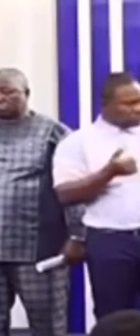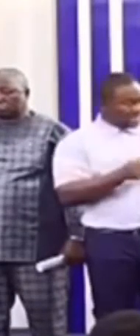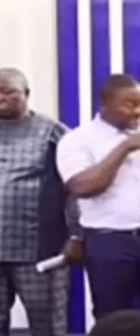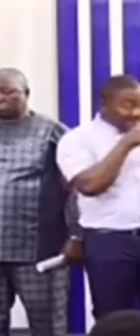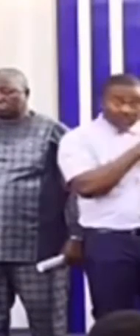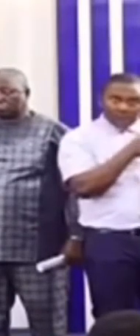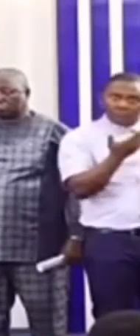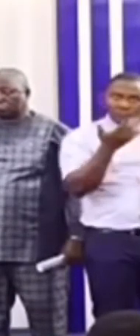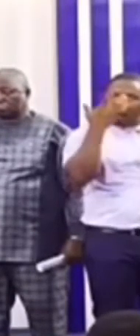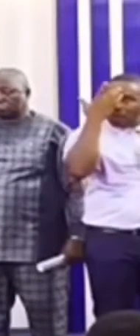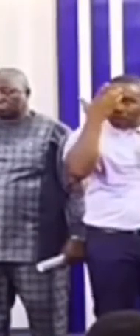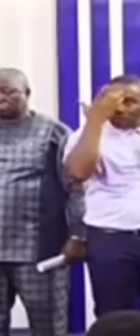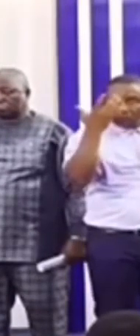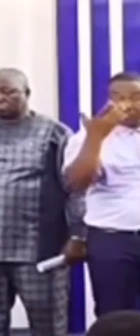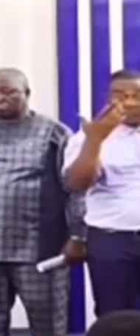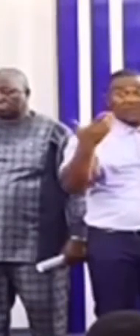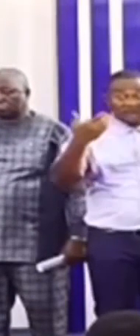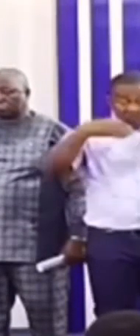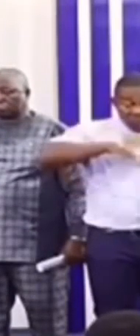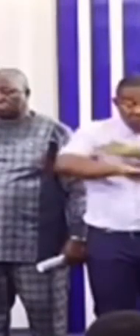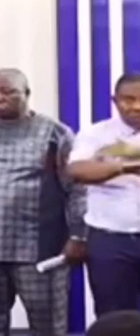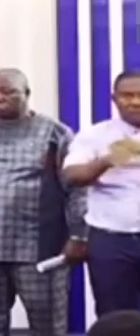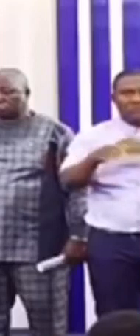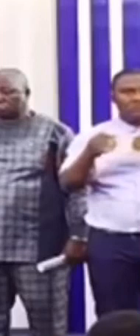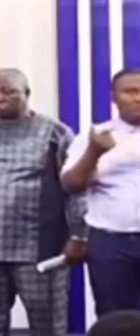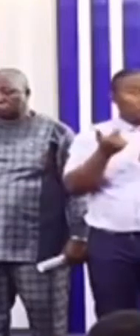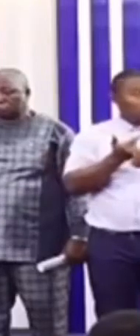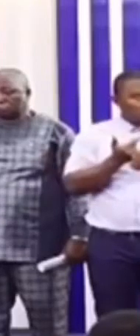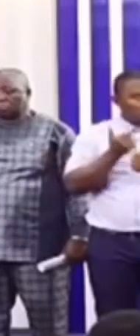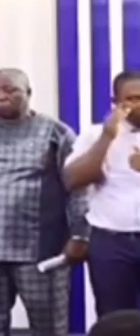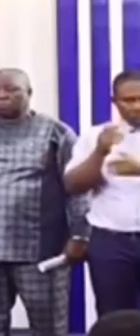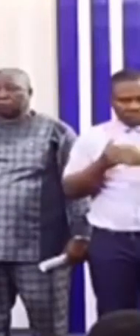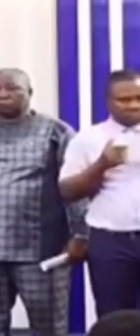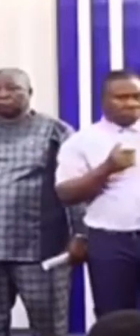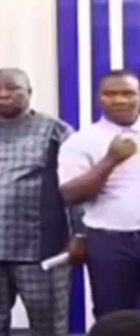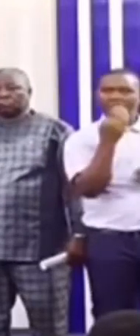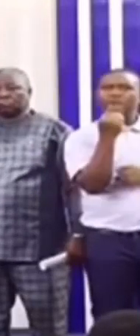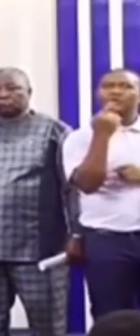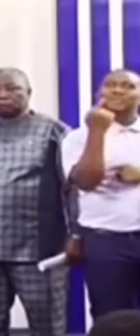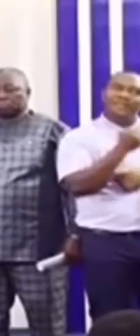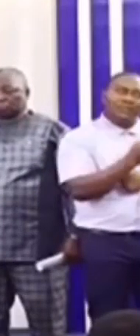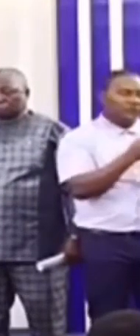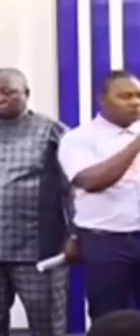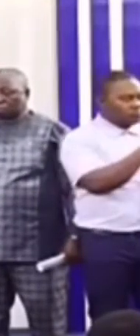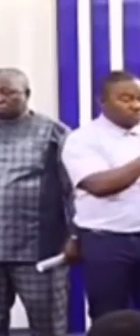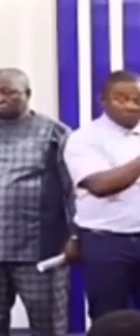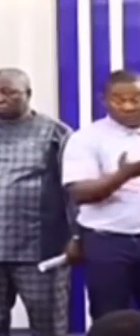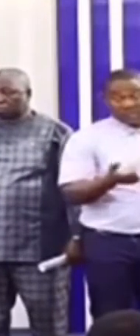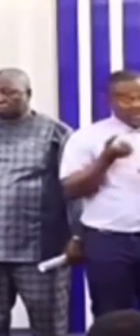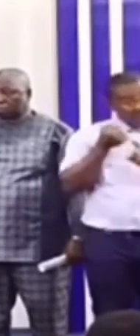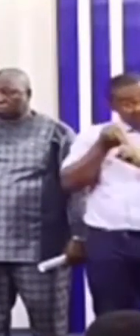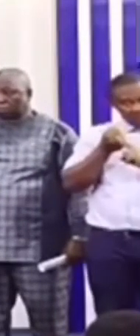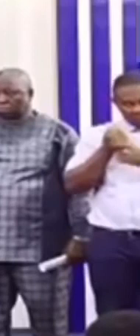are otherwise allowed to enter the Ghanaian jurisdiction. Guidelines for the self-quarantine will